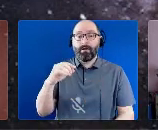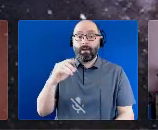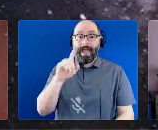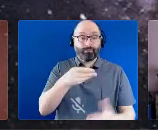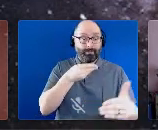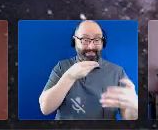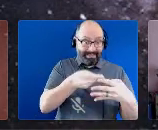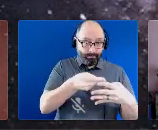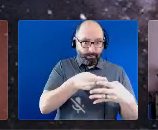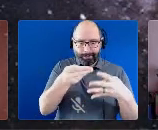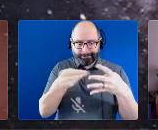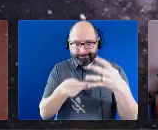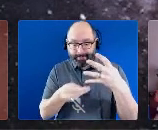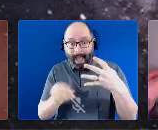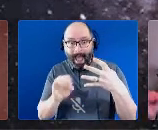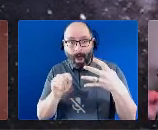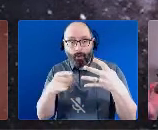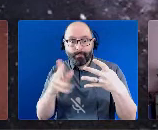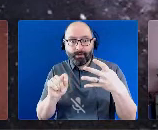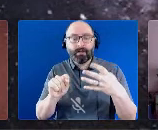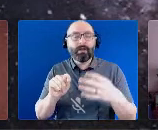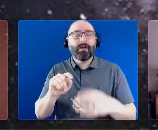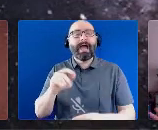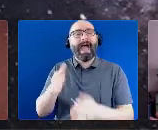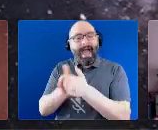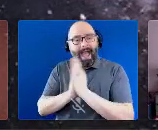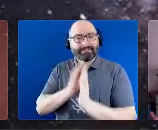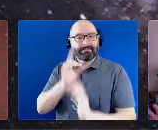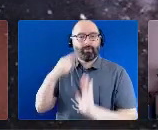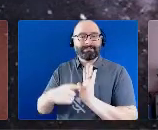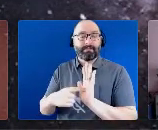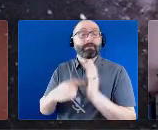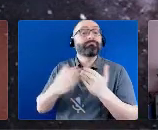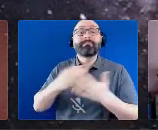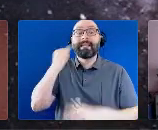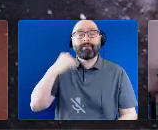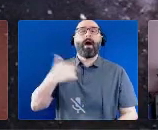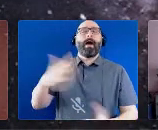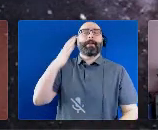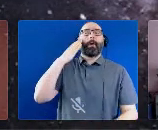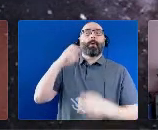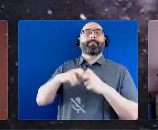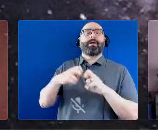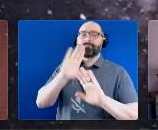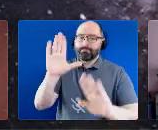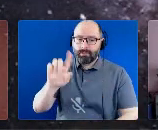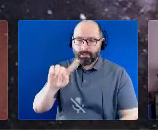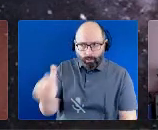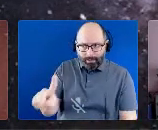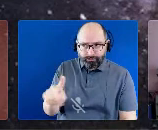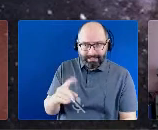Ask them to share an example. Even if you think you know what the problem is, go through an example so that this helps you and the interviewer make sure that you're on the same